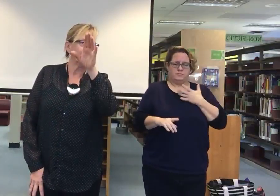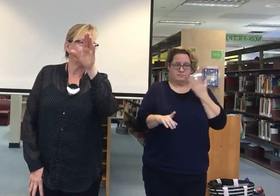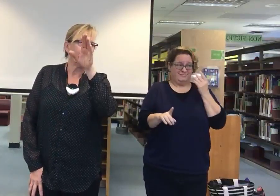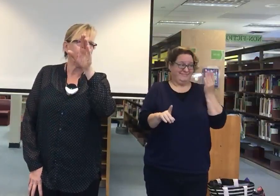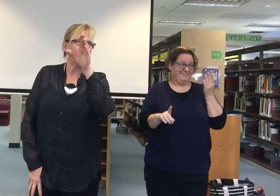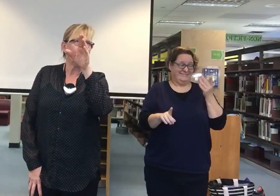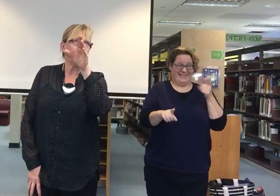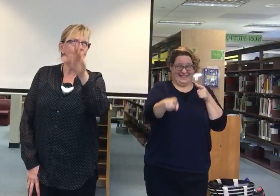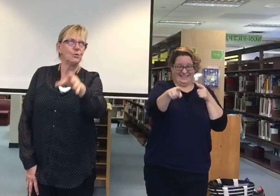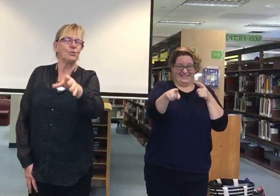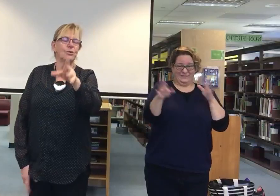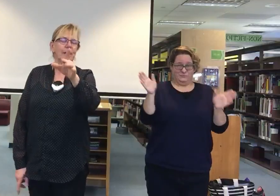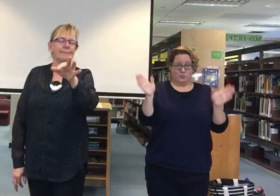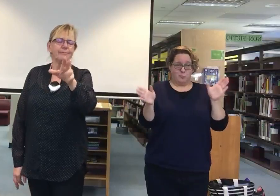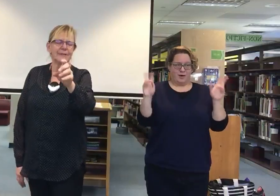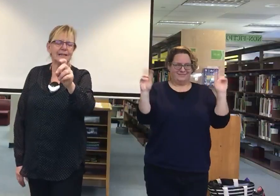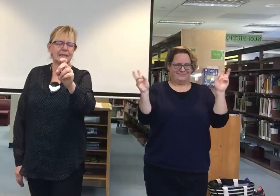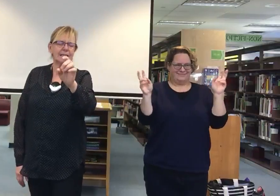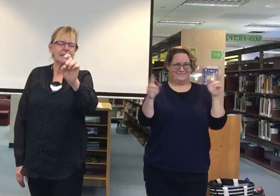iPad